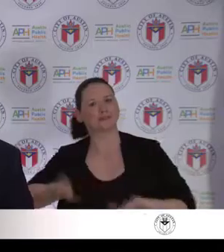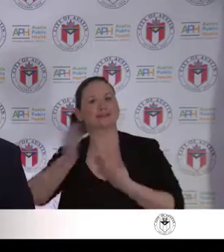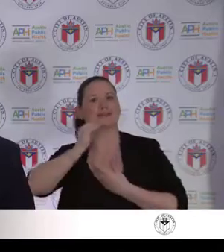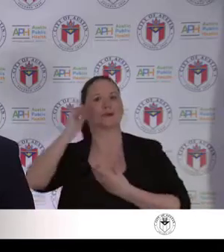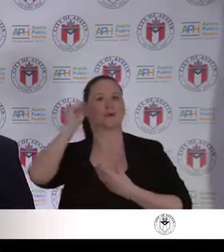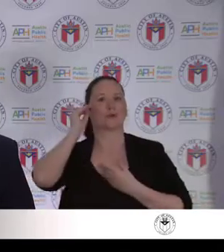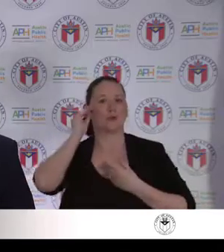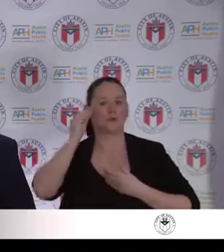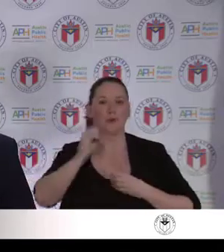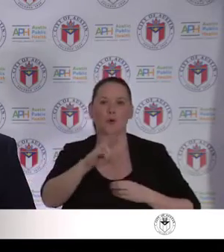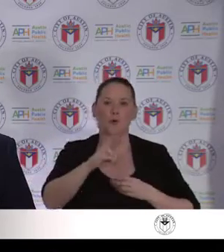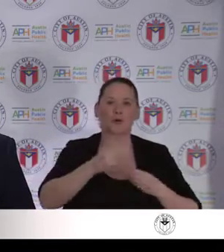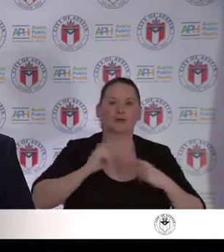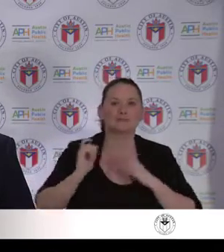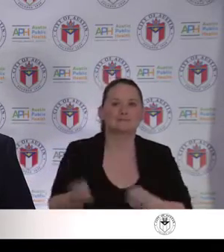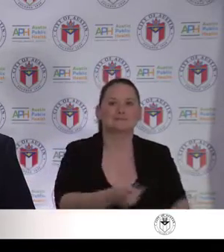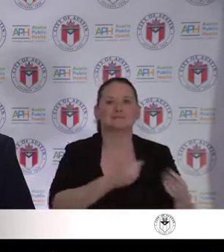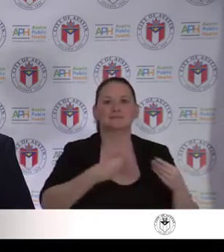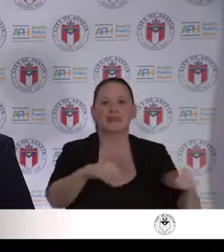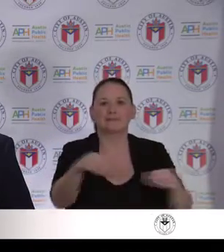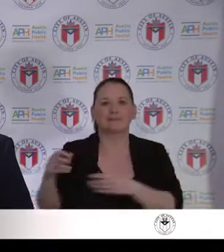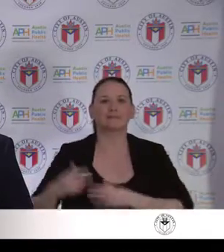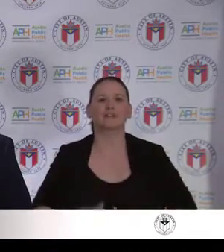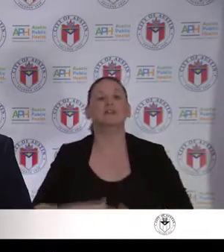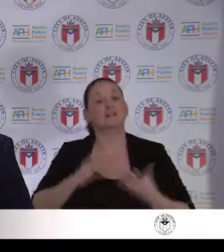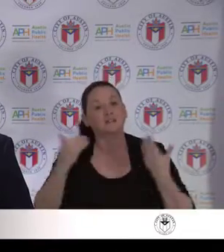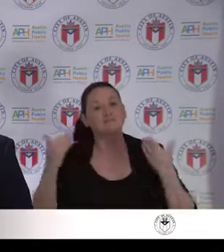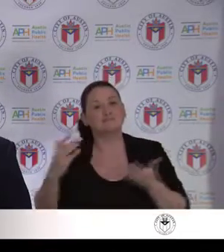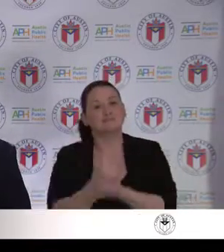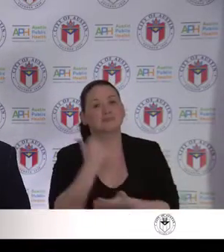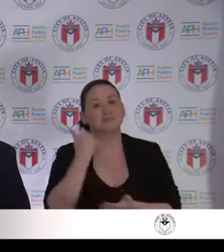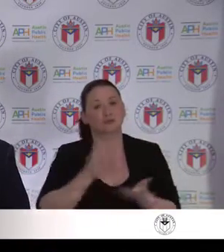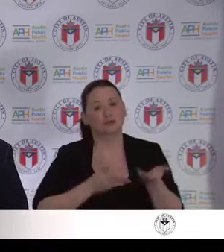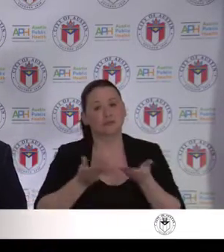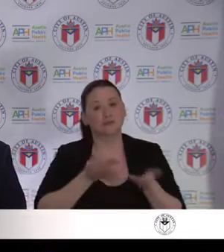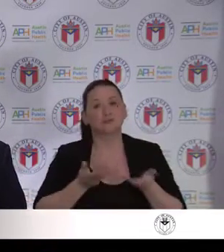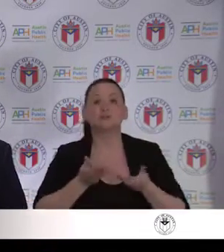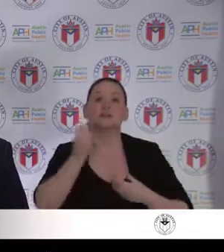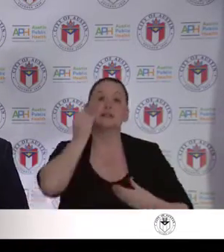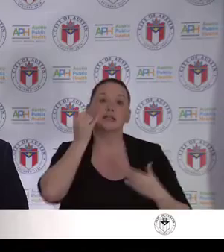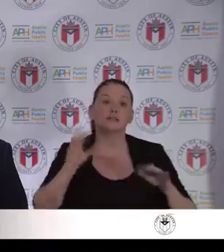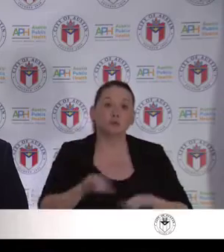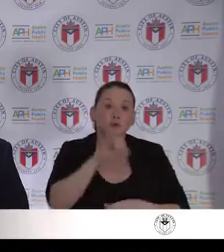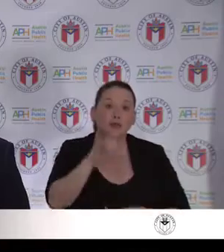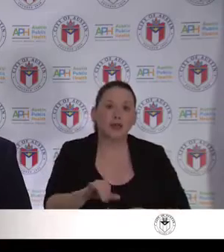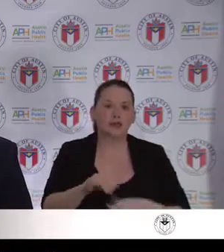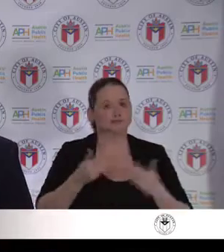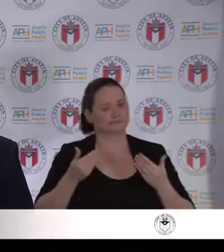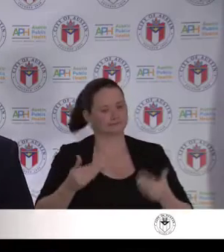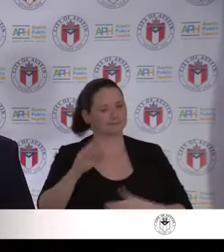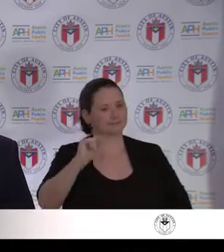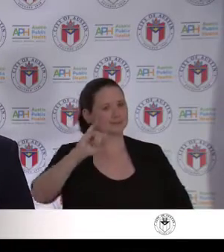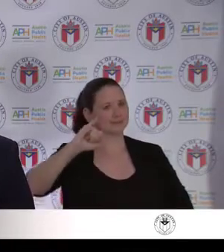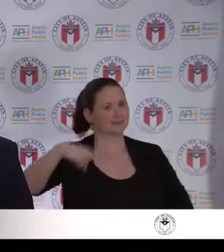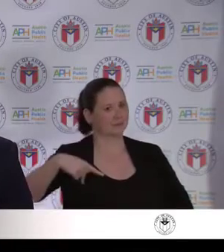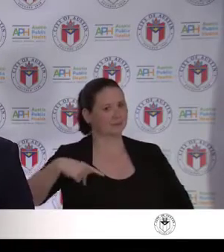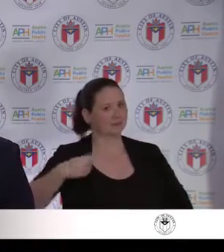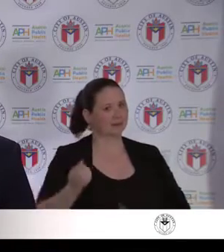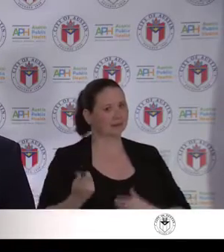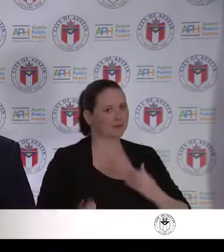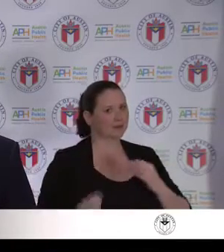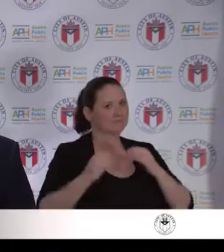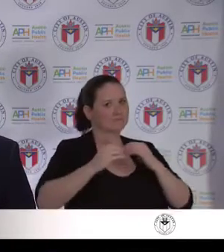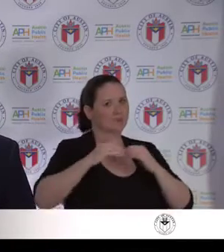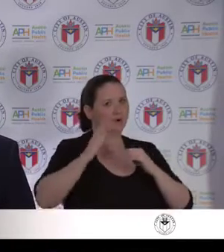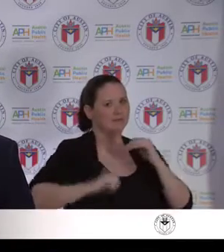would urge everybody to take advantage of those services. Make sure that when you do that, you tip a little bit more than